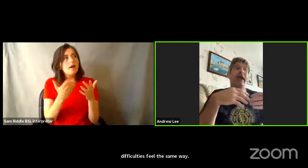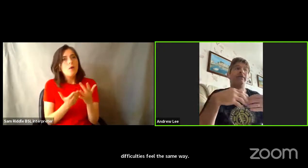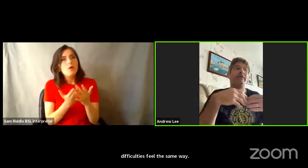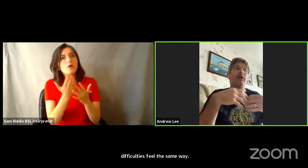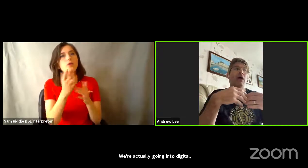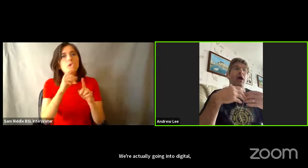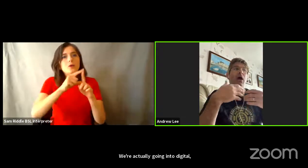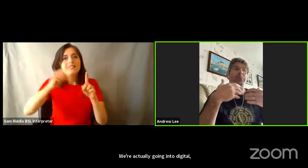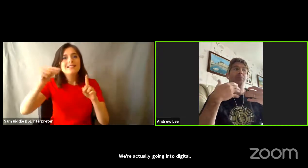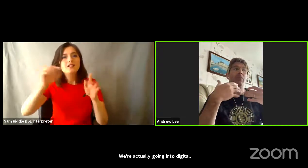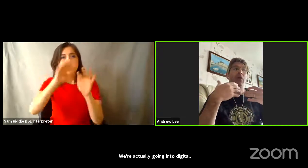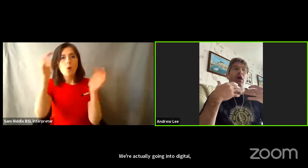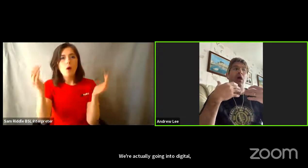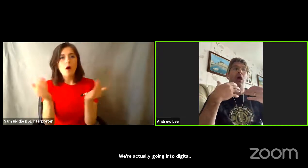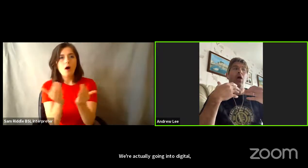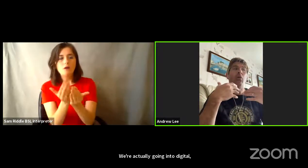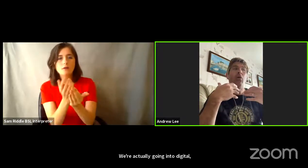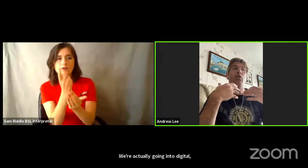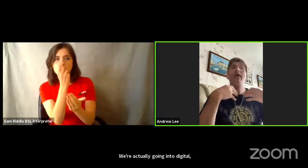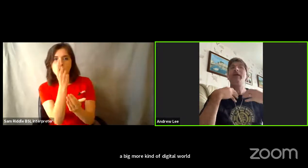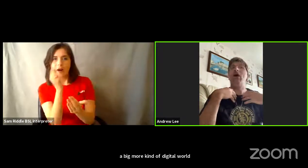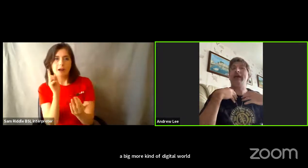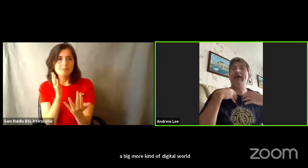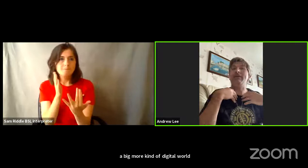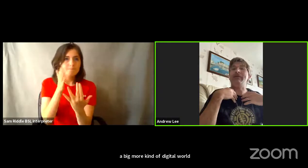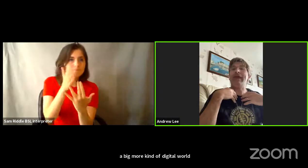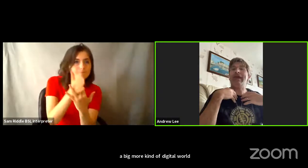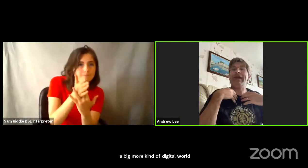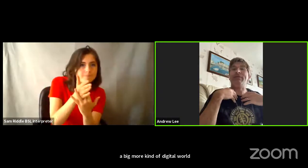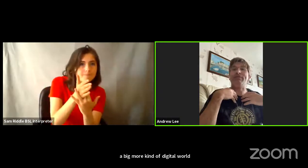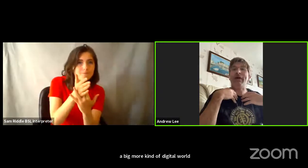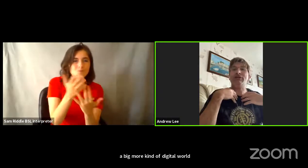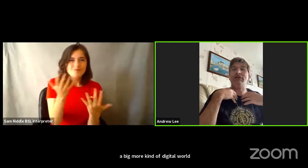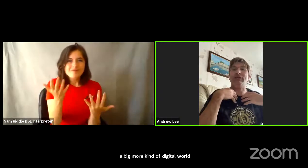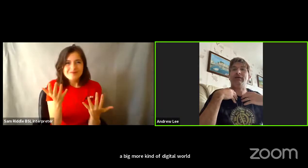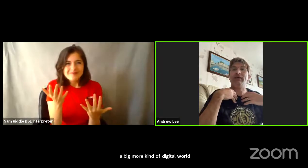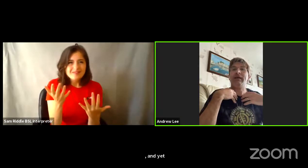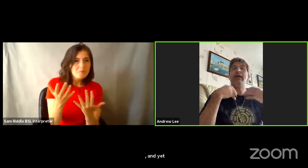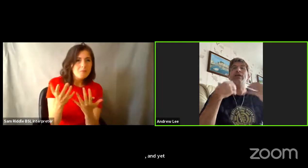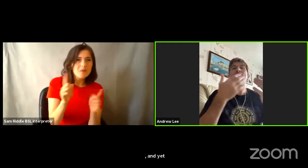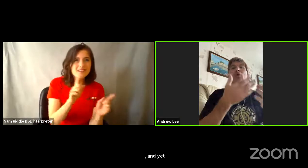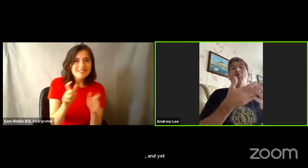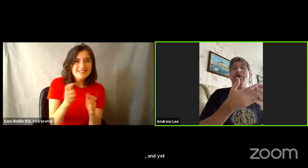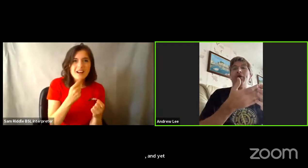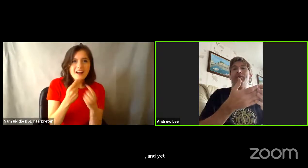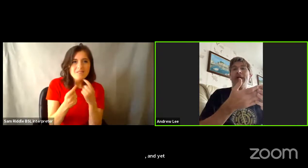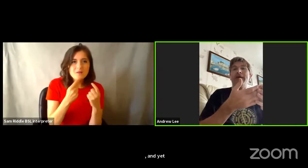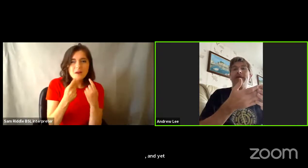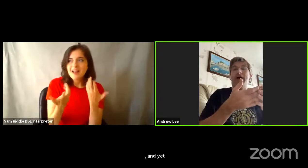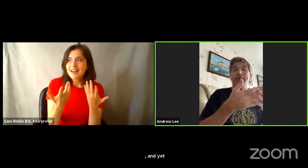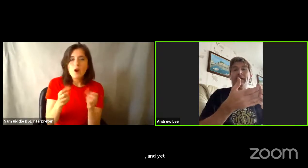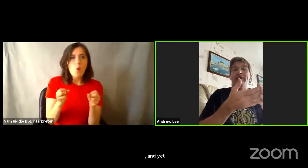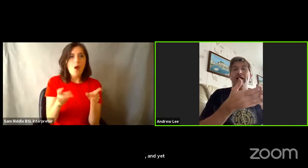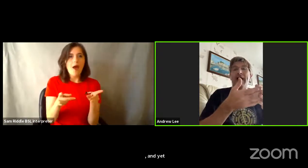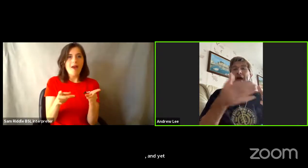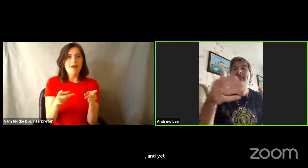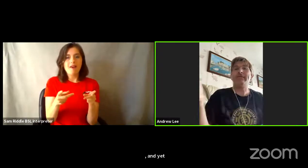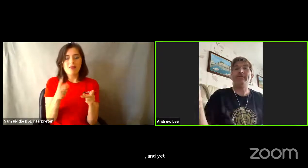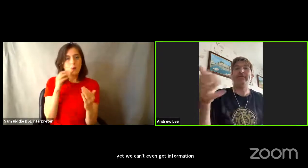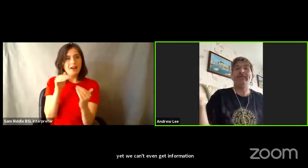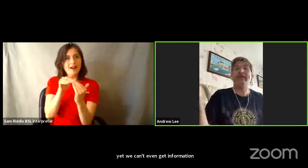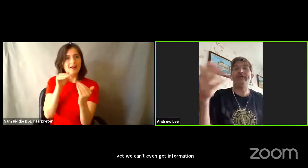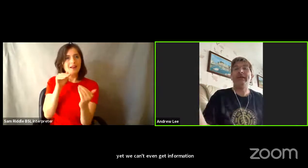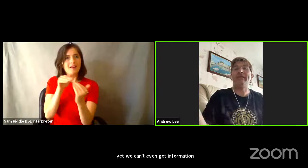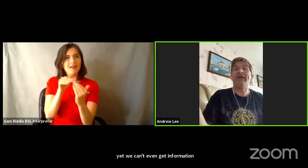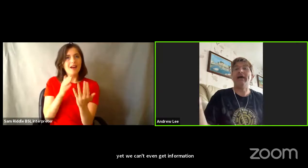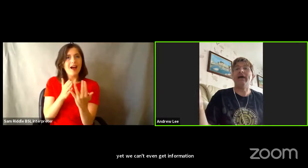and yet we can't even get information in a format that meets our access